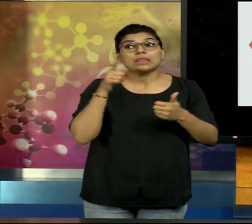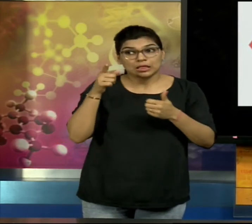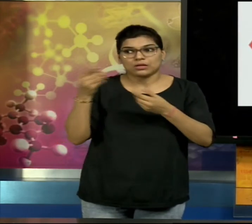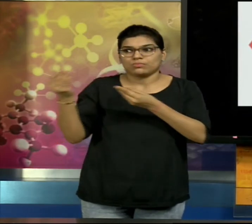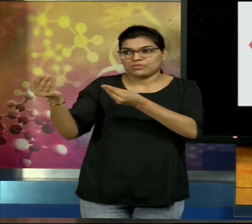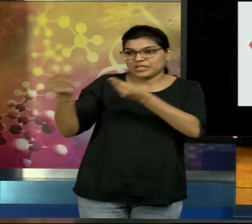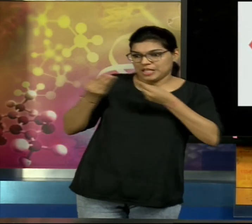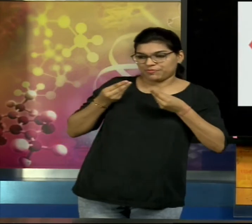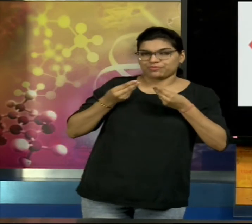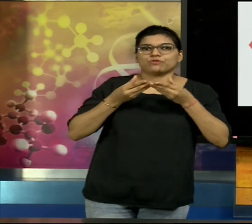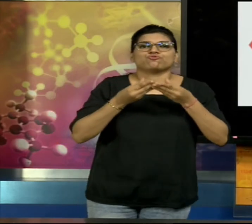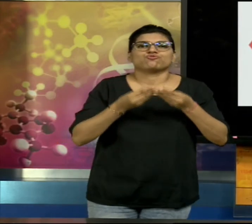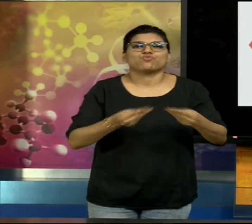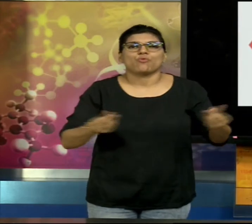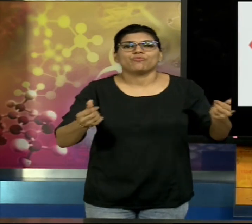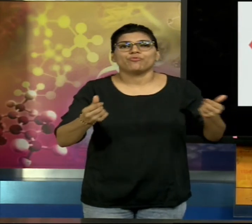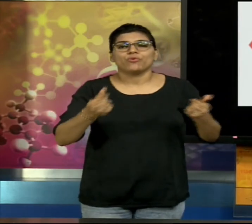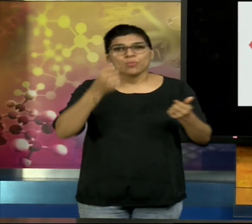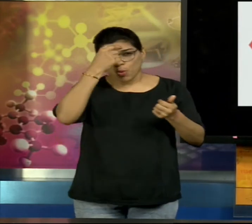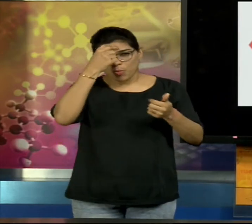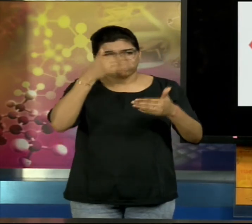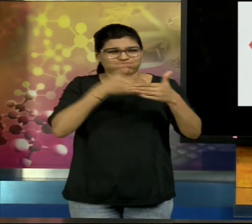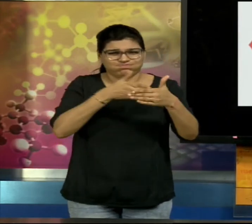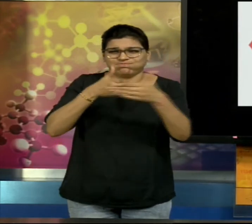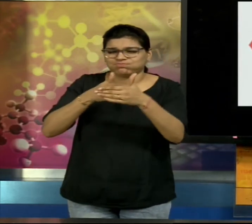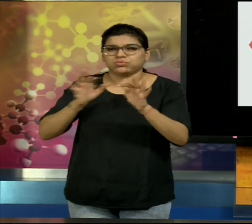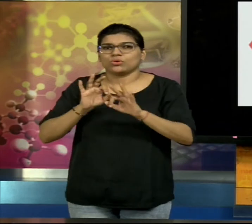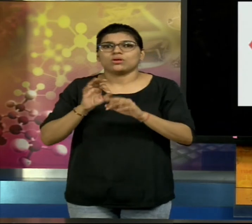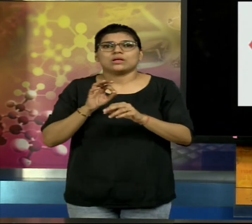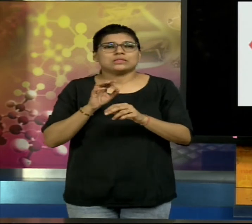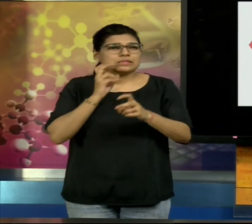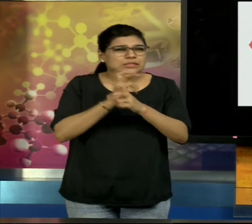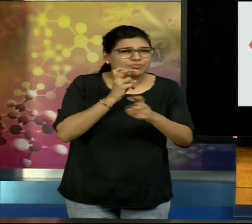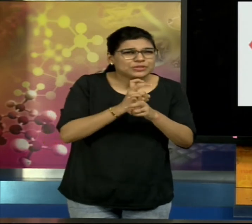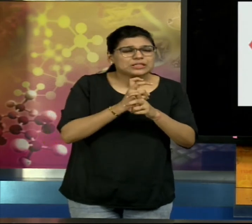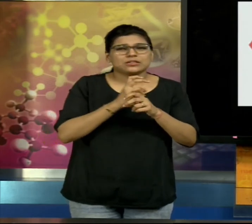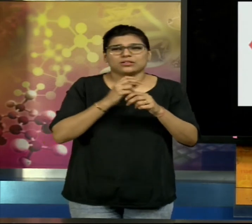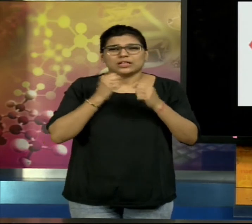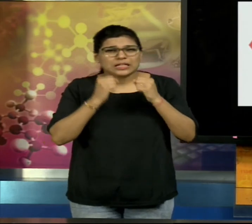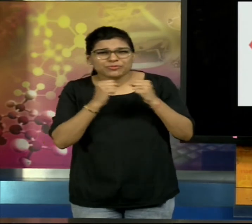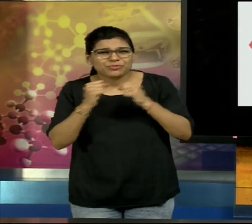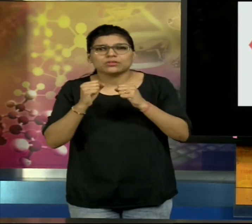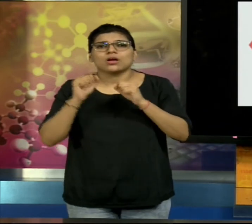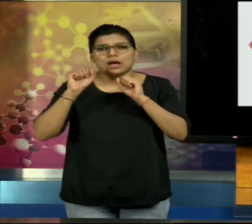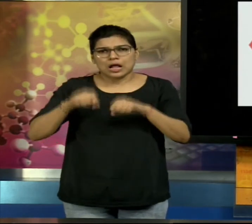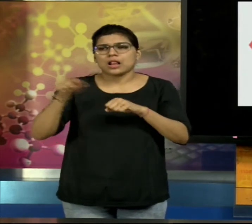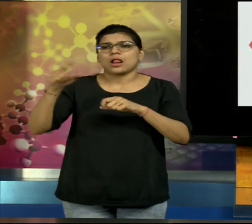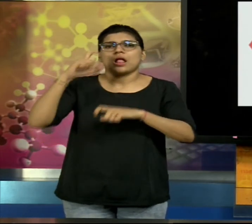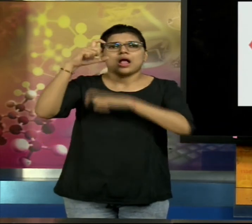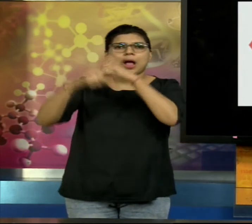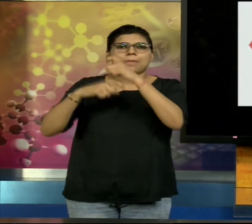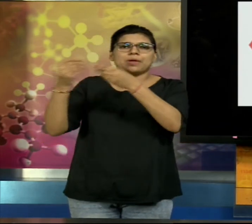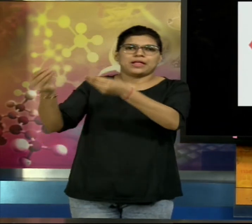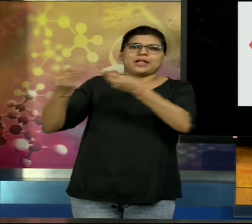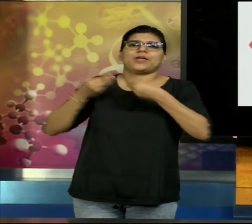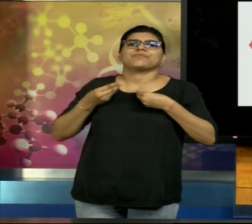more memory, they give to us, and the problem is solved. So the facility they provide us for smooth